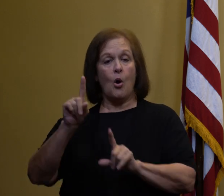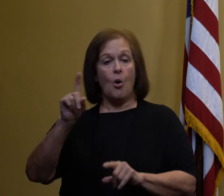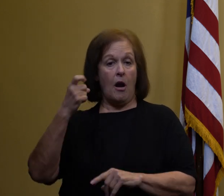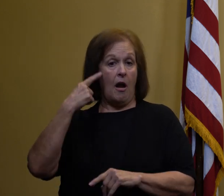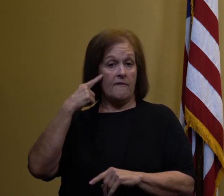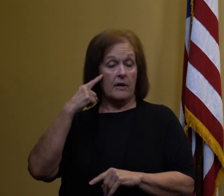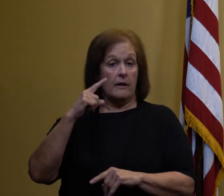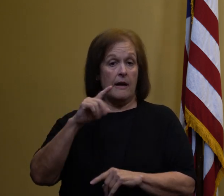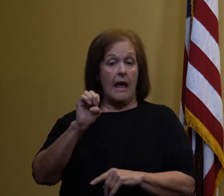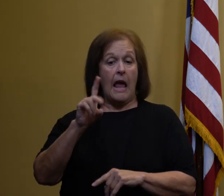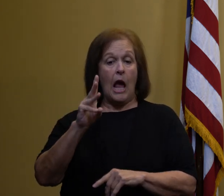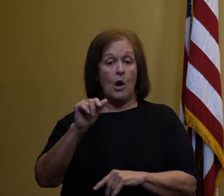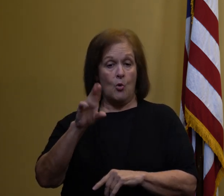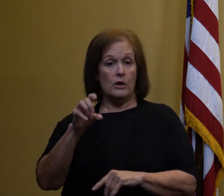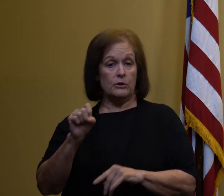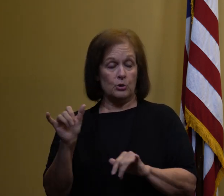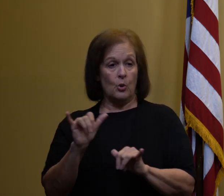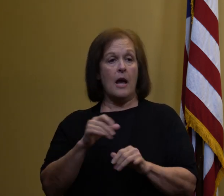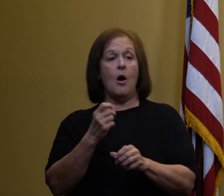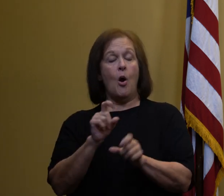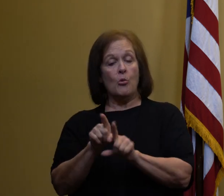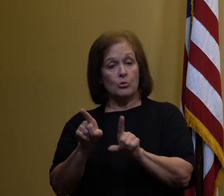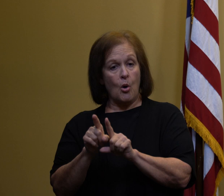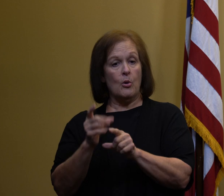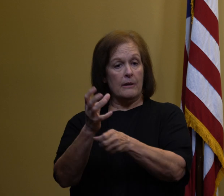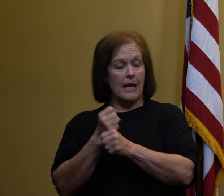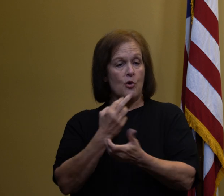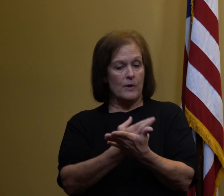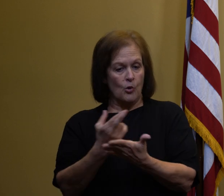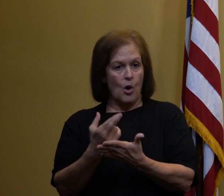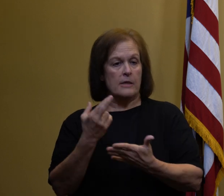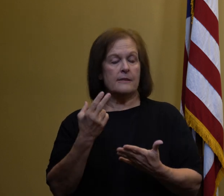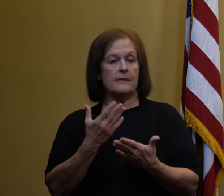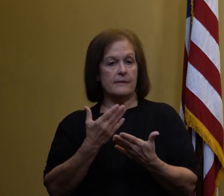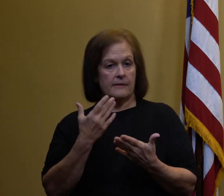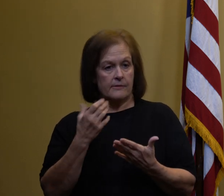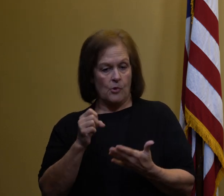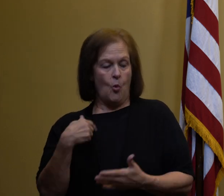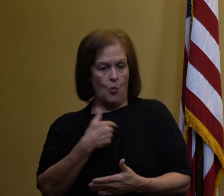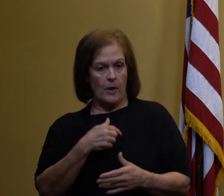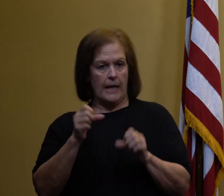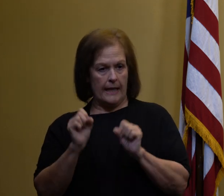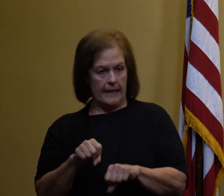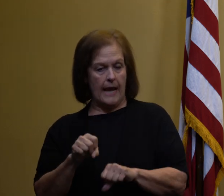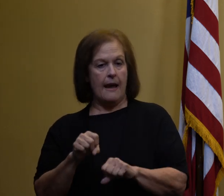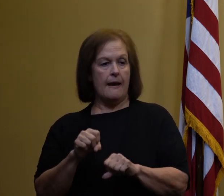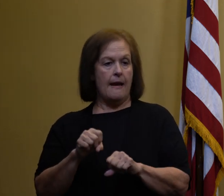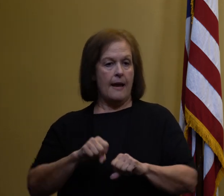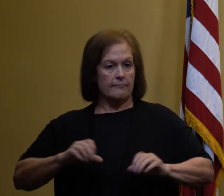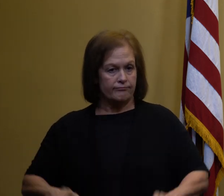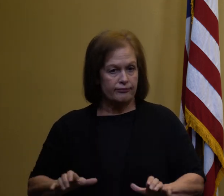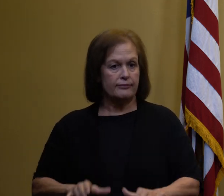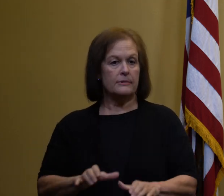Bell Edwards, that also unlocked additional resources, you know, for us to respond in a timely manner to what we're seeing